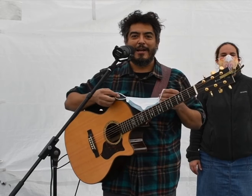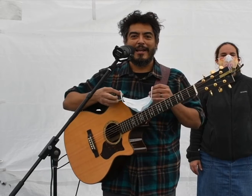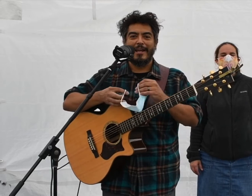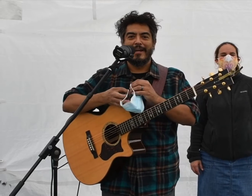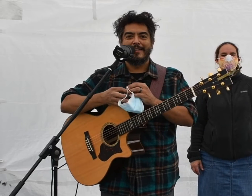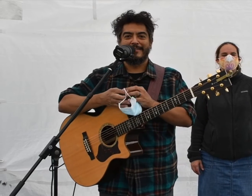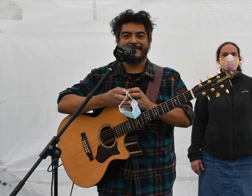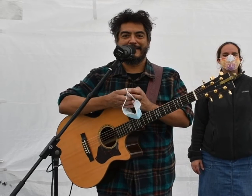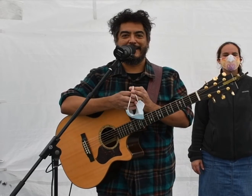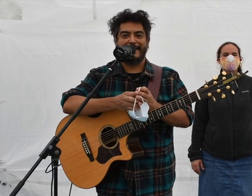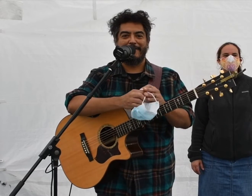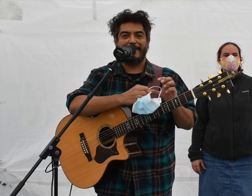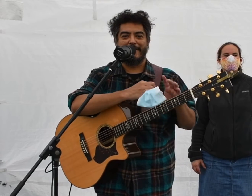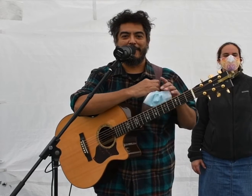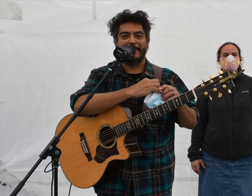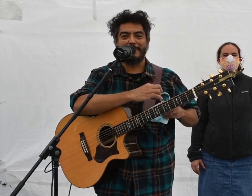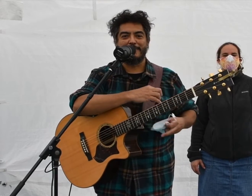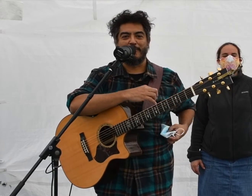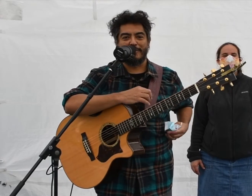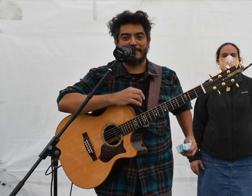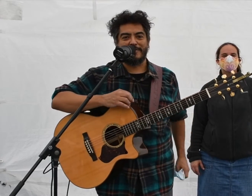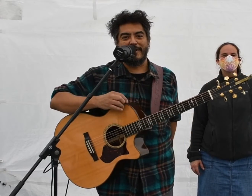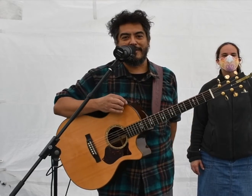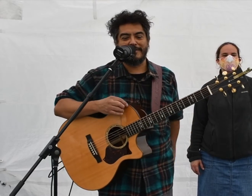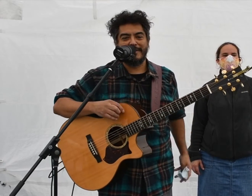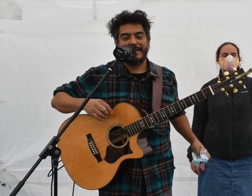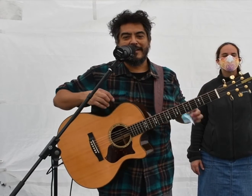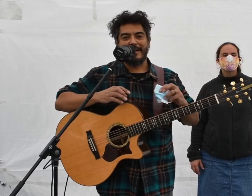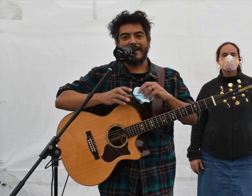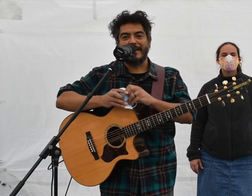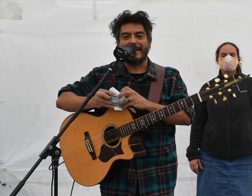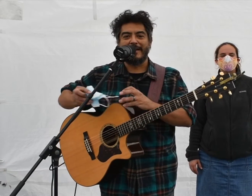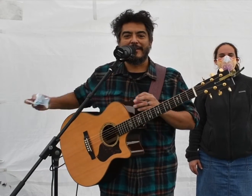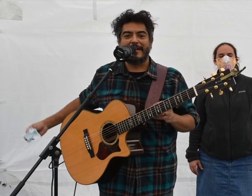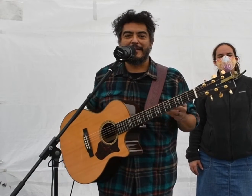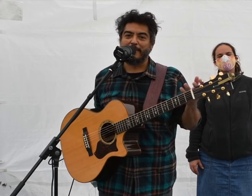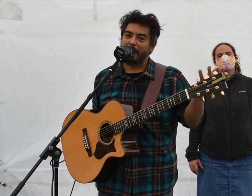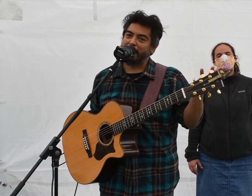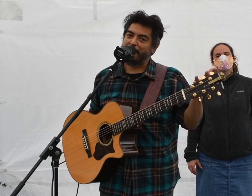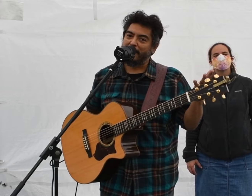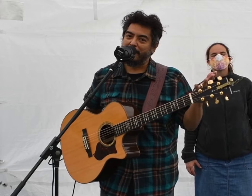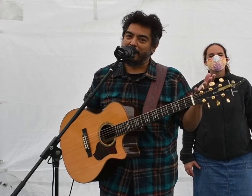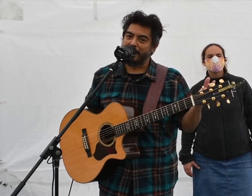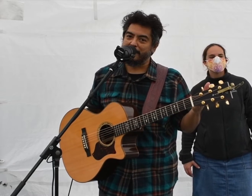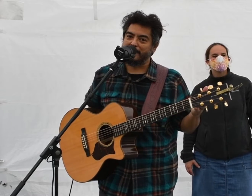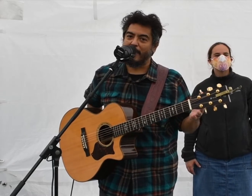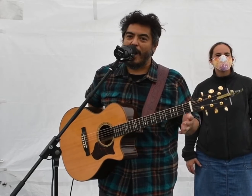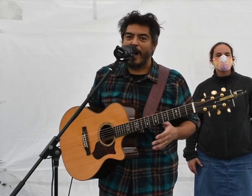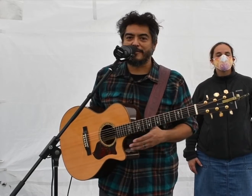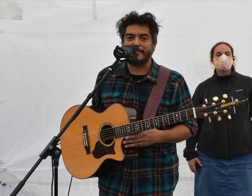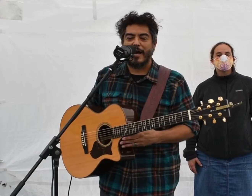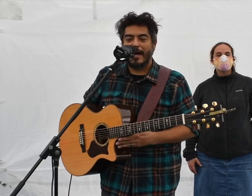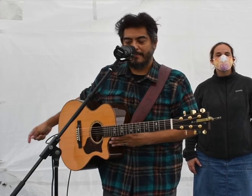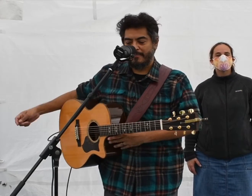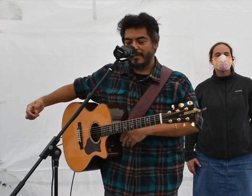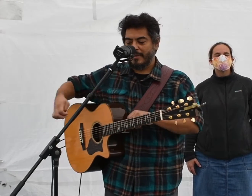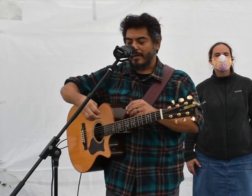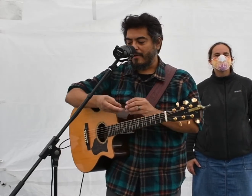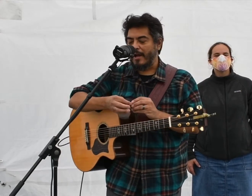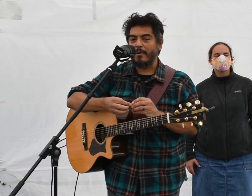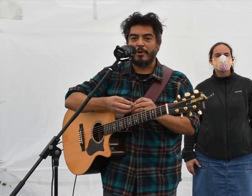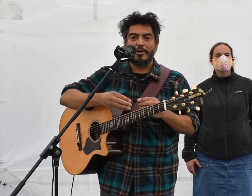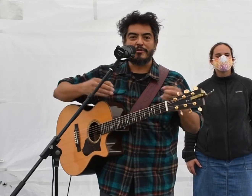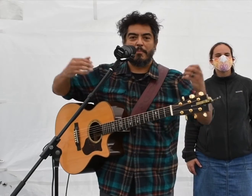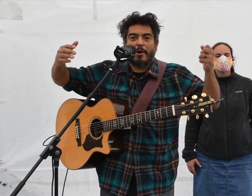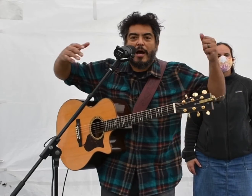Hi, everybody. This is Steve here. We're gonna do some worship songs. And I think you might be familiar with this one. It's called Awesome God.